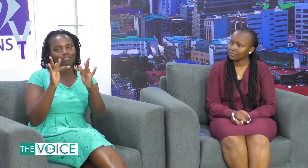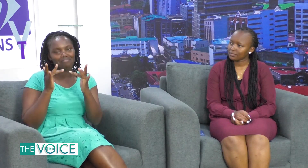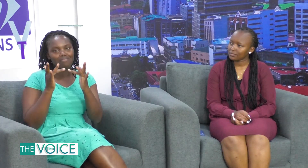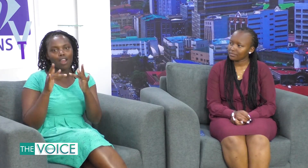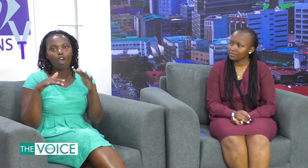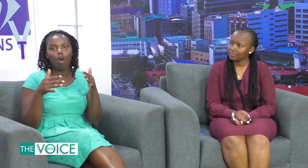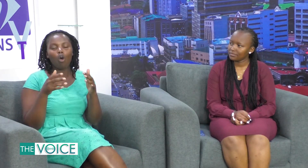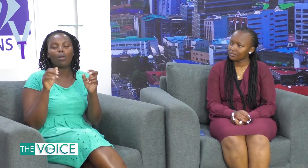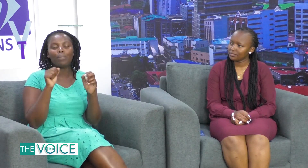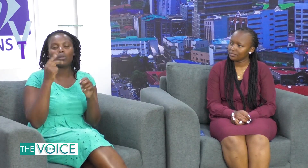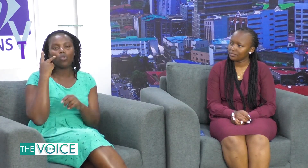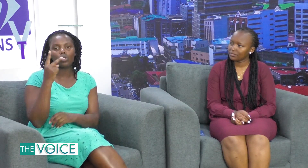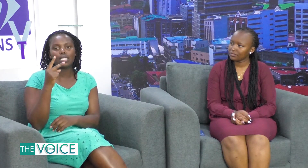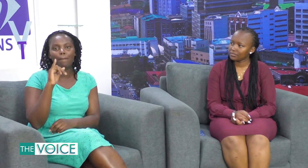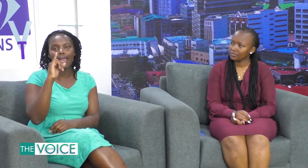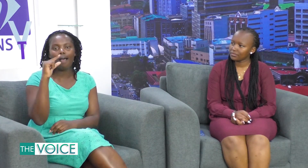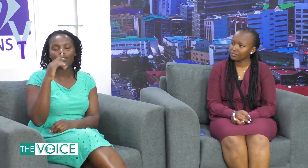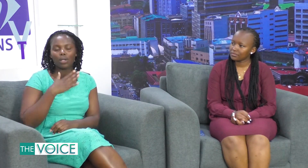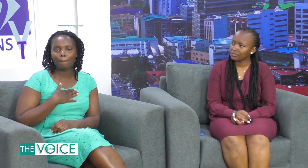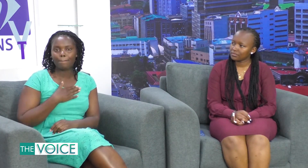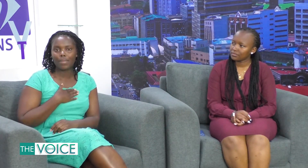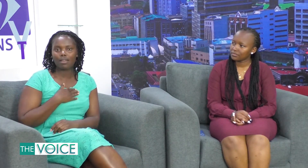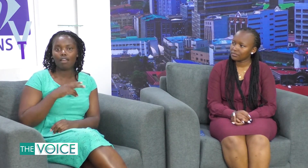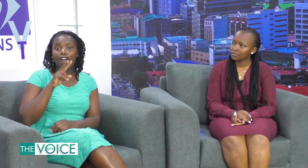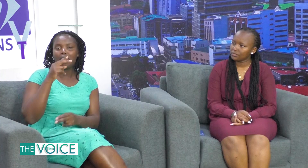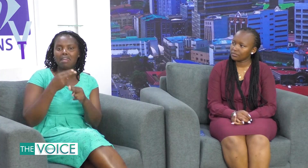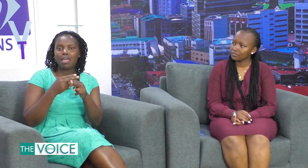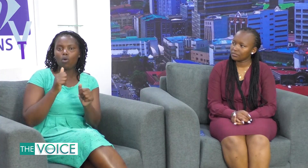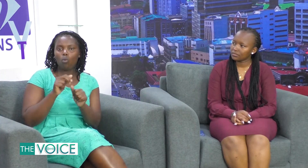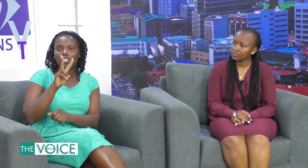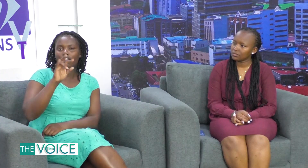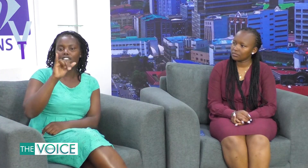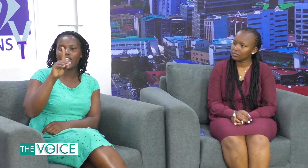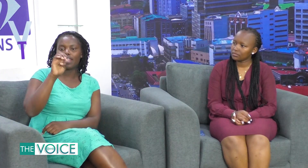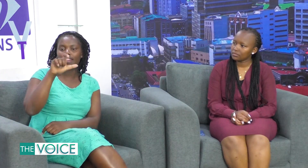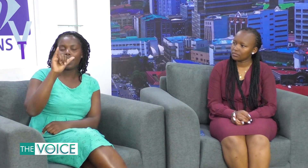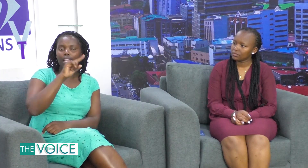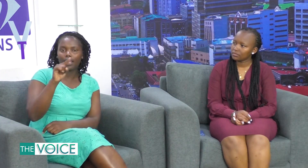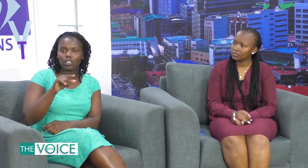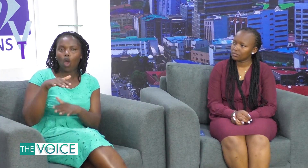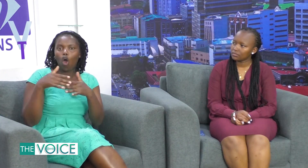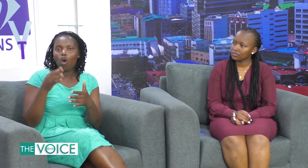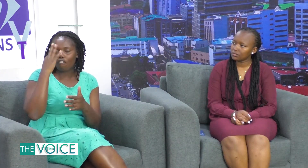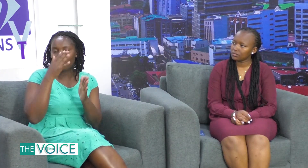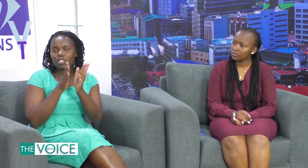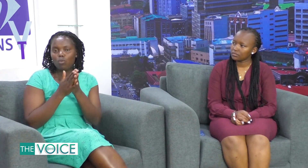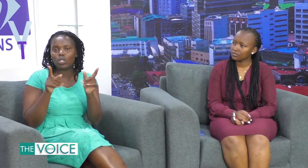fidelis@sciencetvmedia.com. You can send me an email or you can go to my Instagram page, that is at